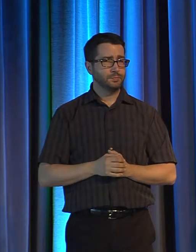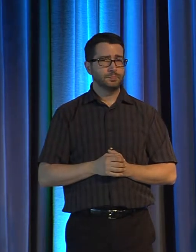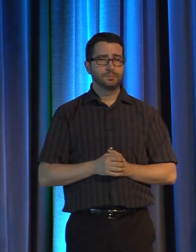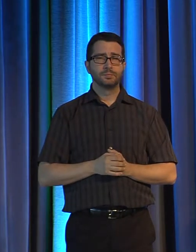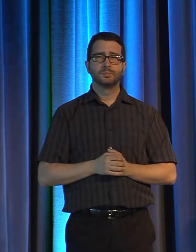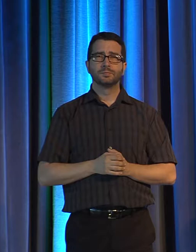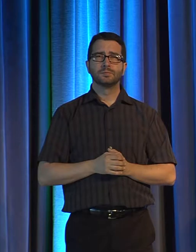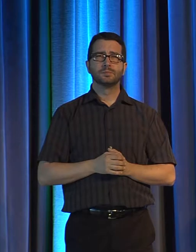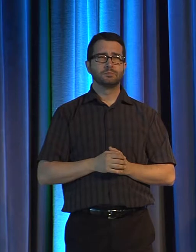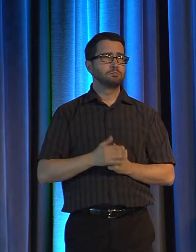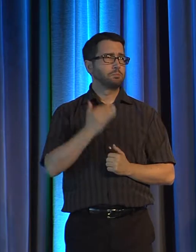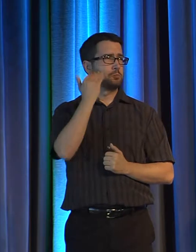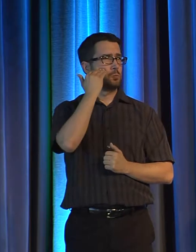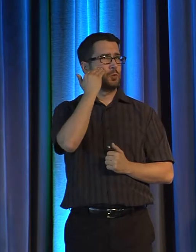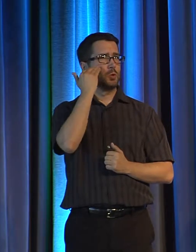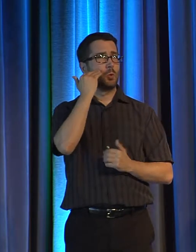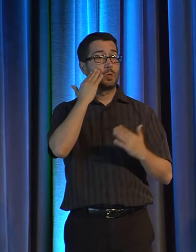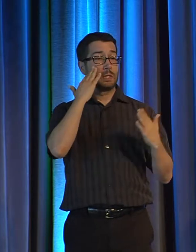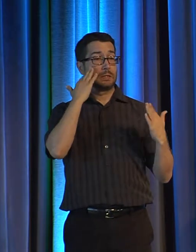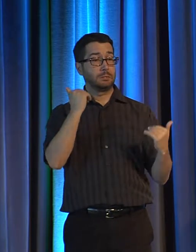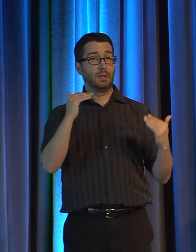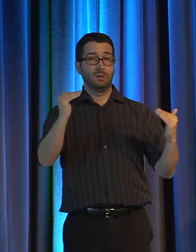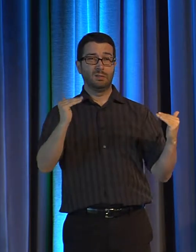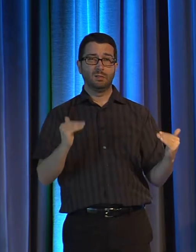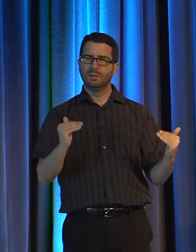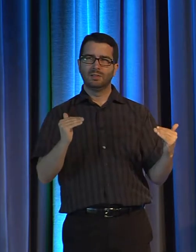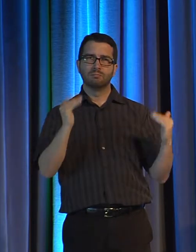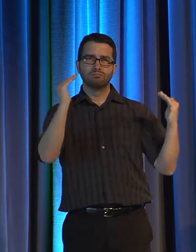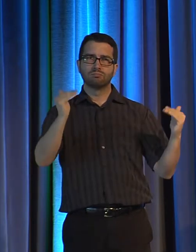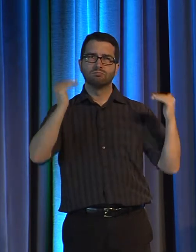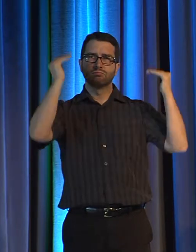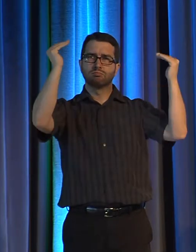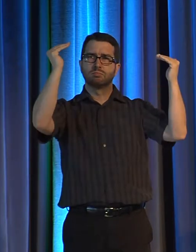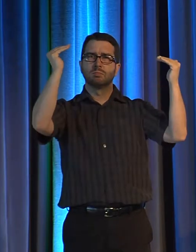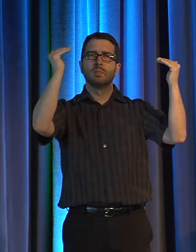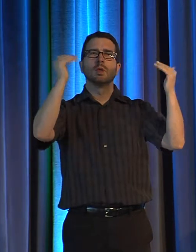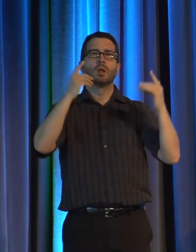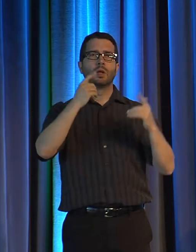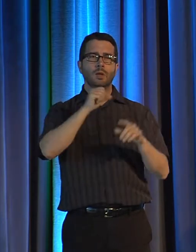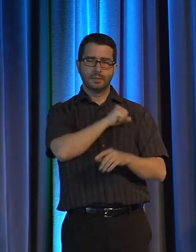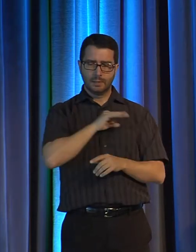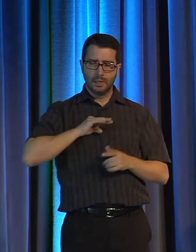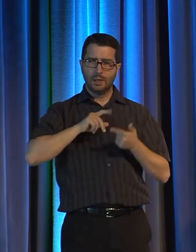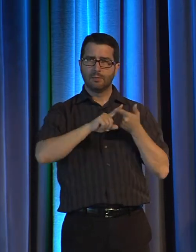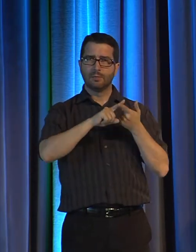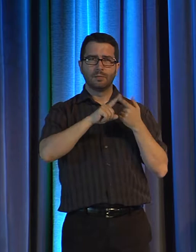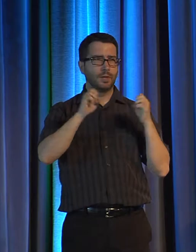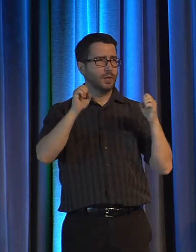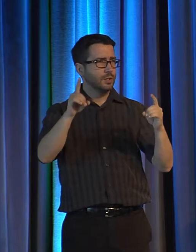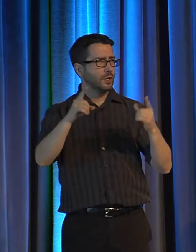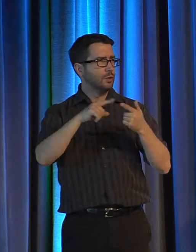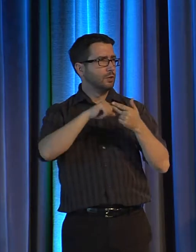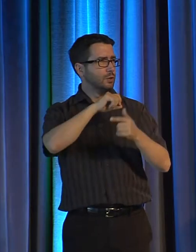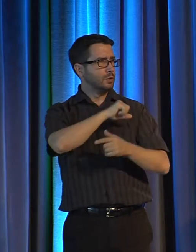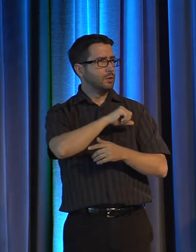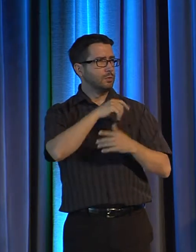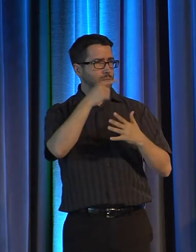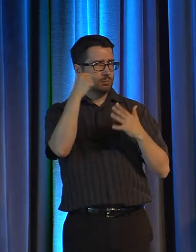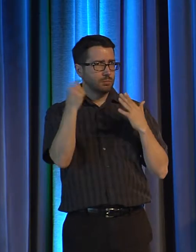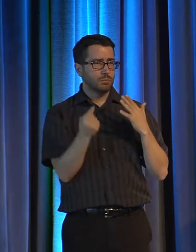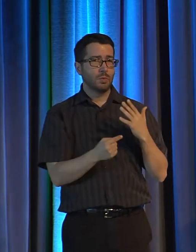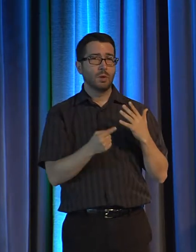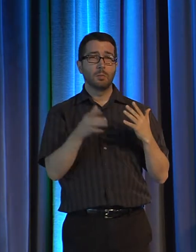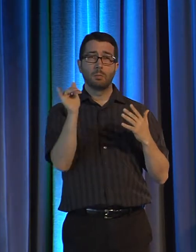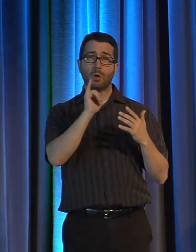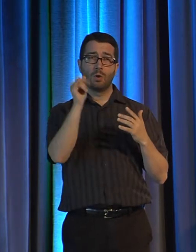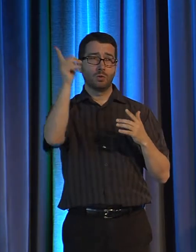And we know we expect a lot from our healthcare providers and these volunteers and employees, but what you may not realize is that they expect even more